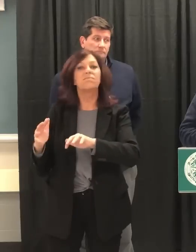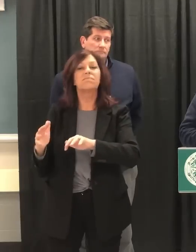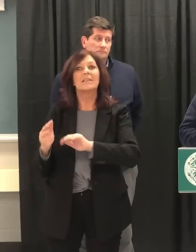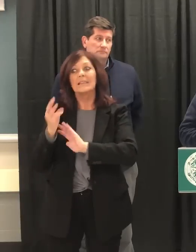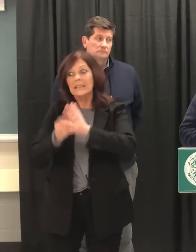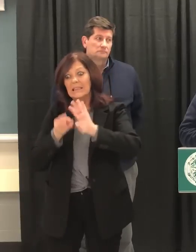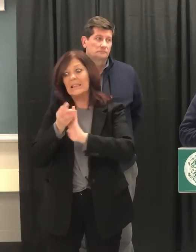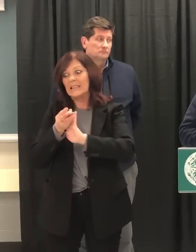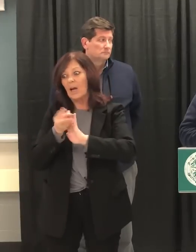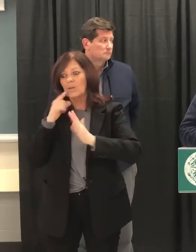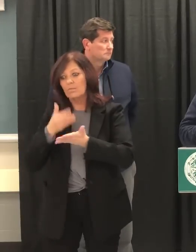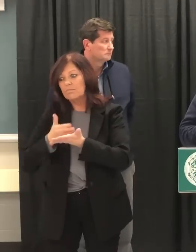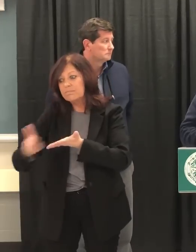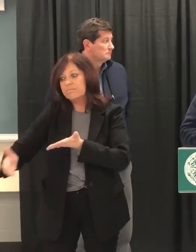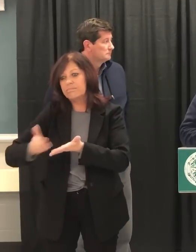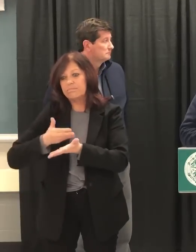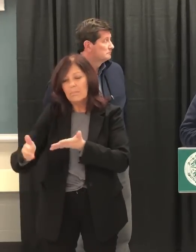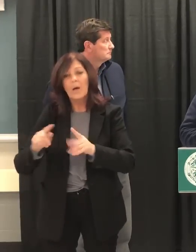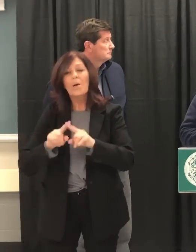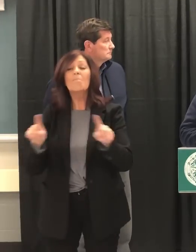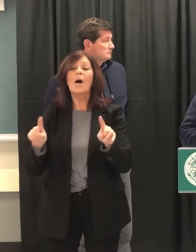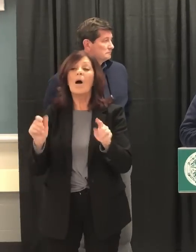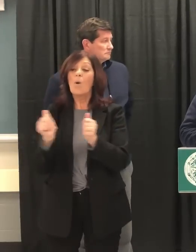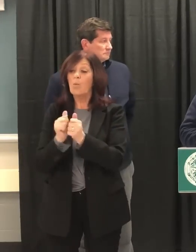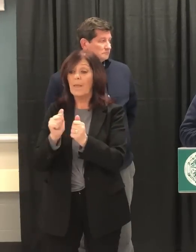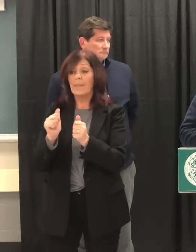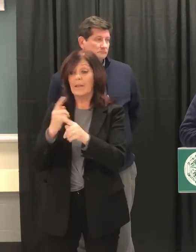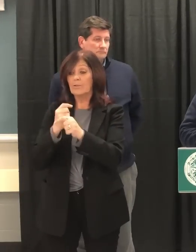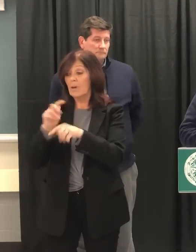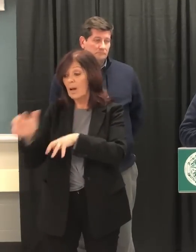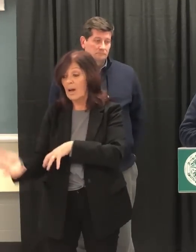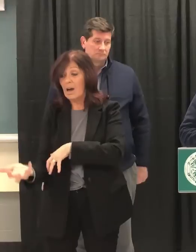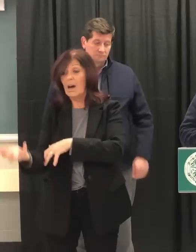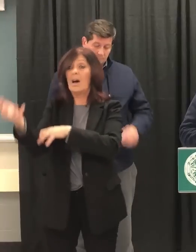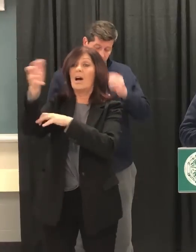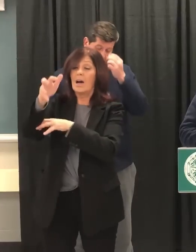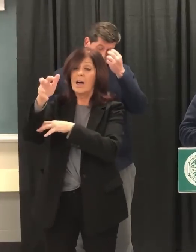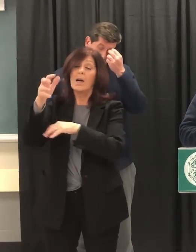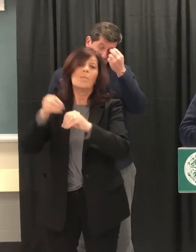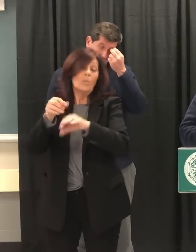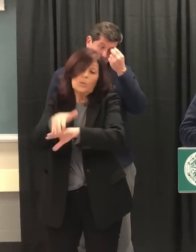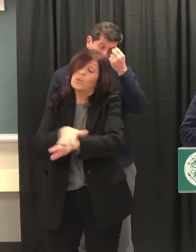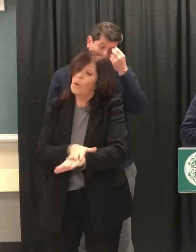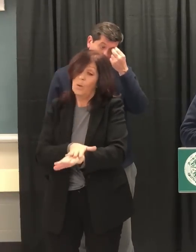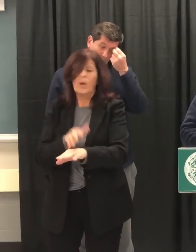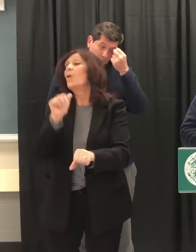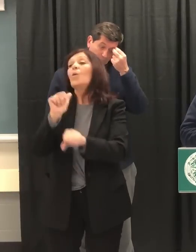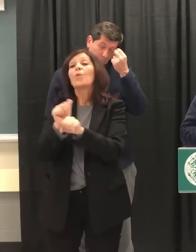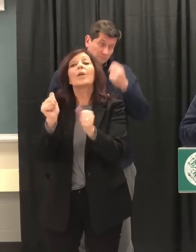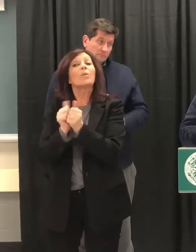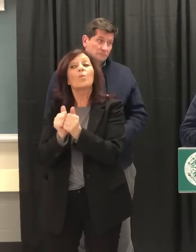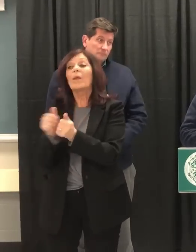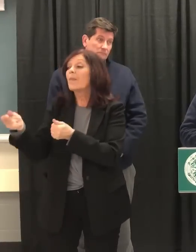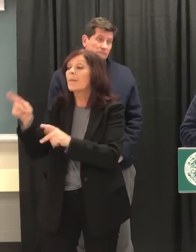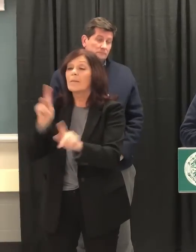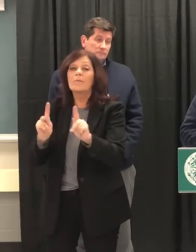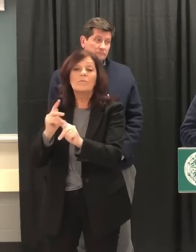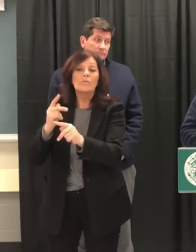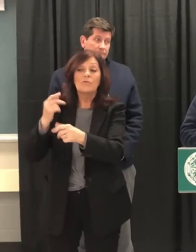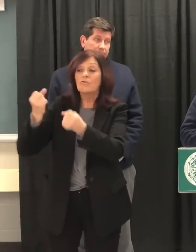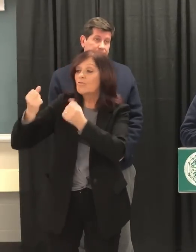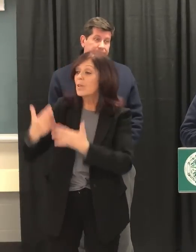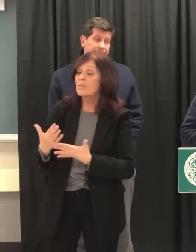6 hours in some cases, but with a high lift, it's going to be even slower. So we're going to be working with our contractors and with all our